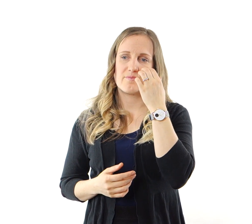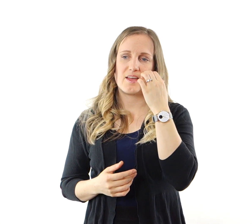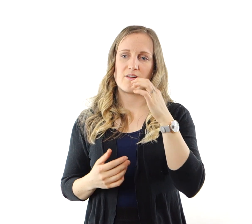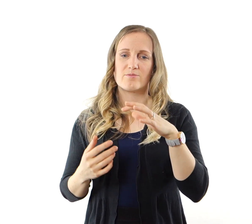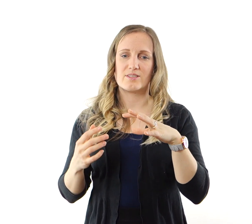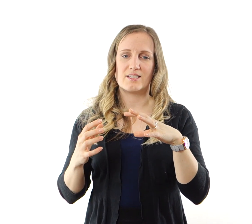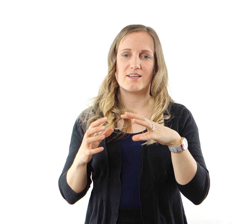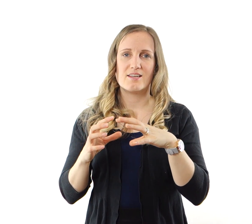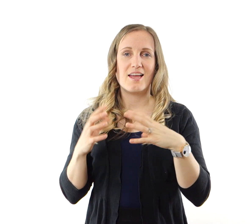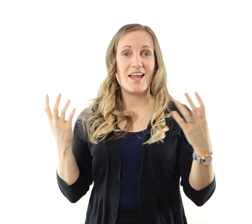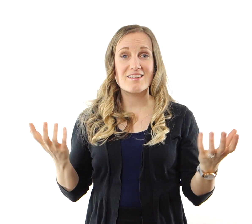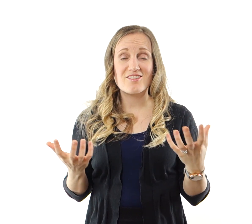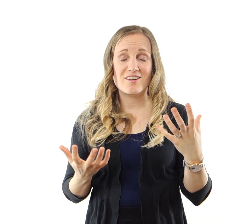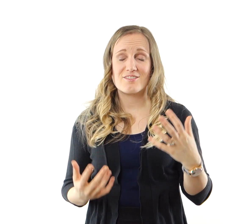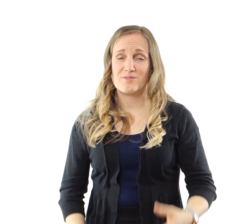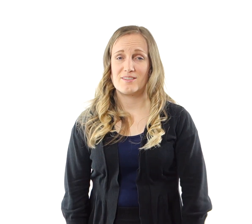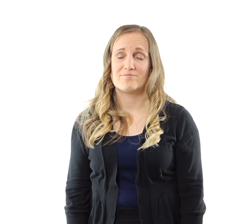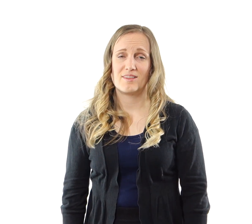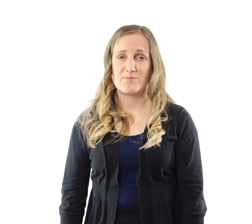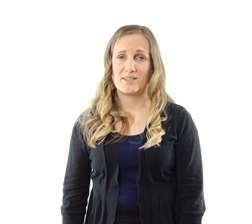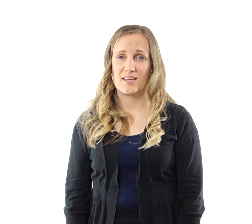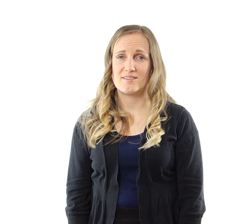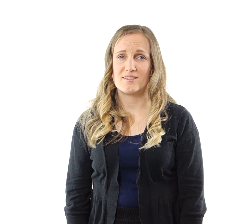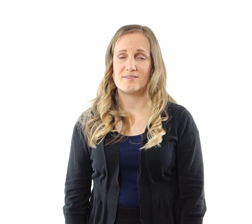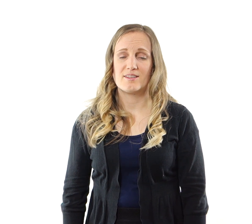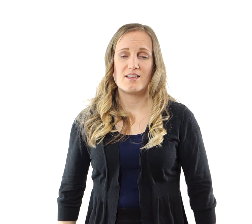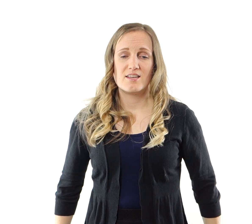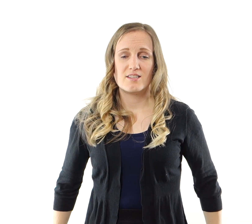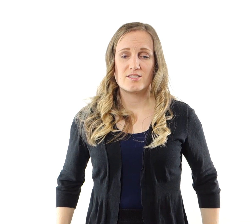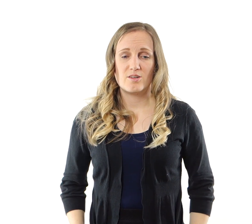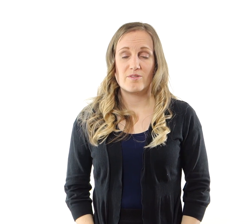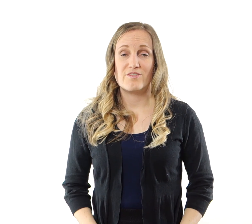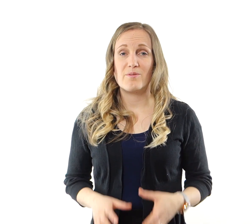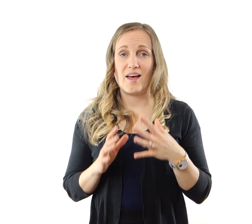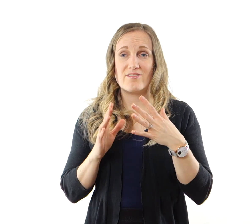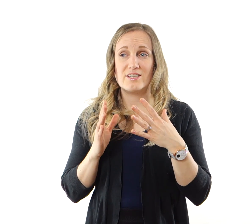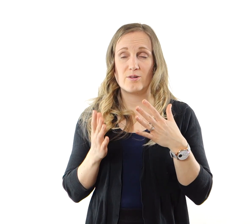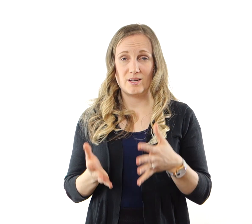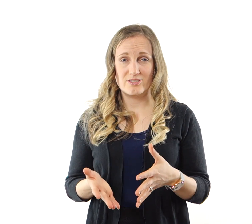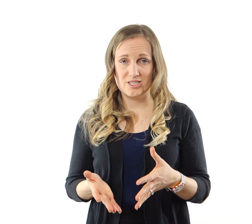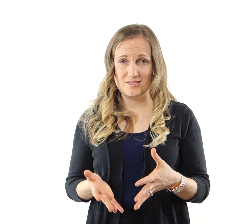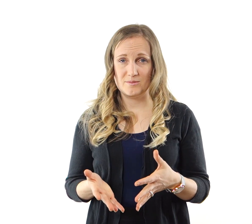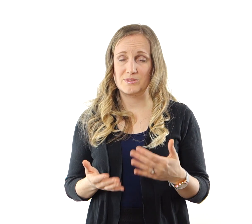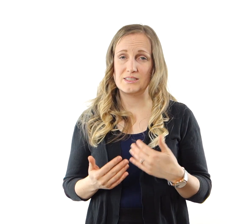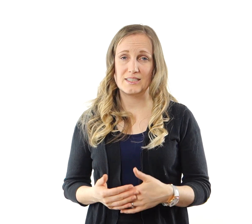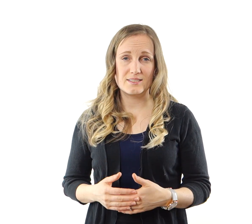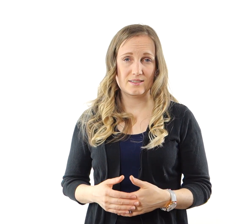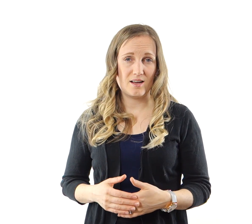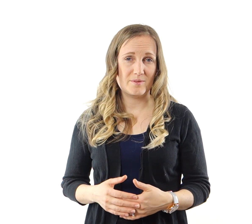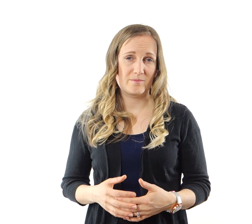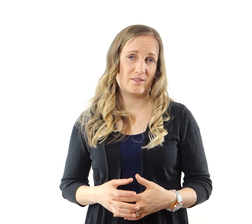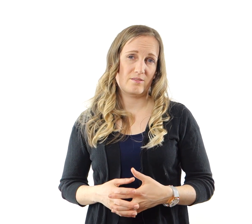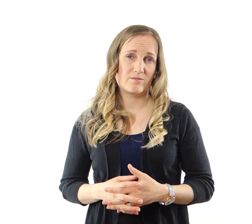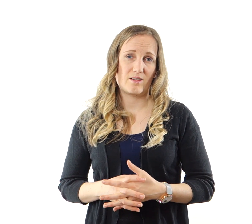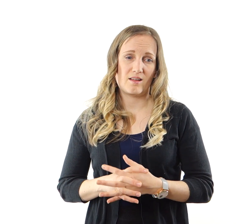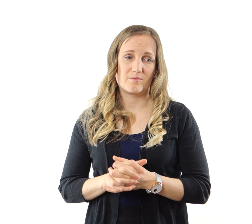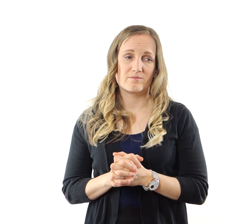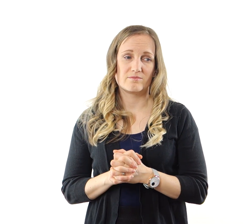that are really hands-on to really help the kids. And so if you have any questions, please comment below.